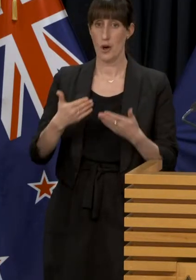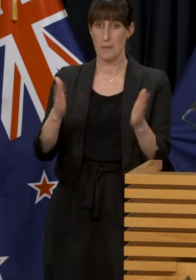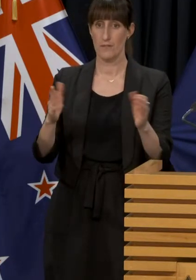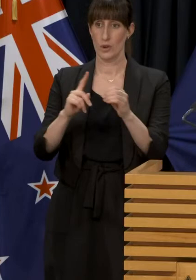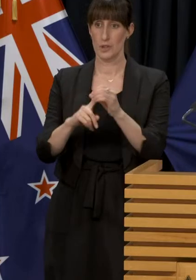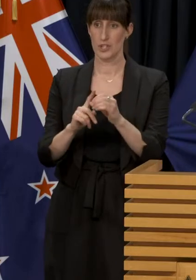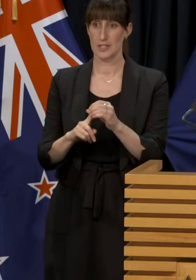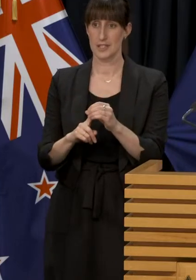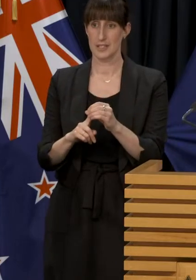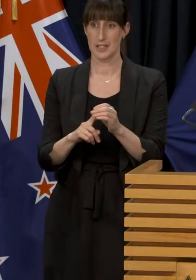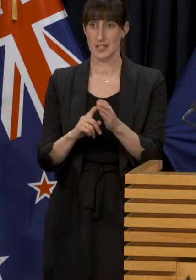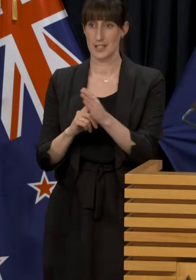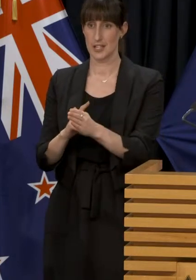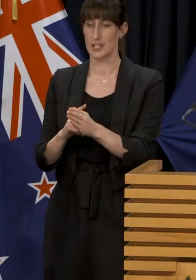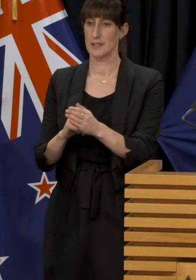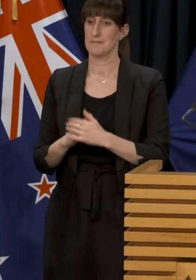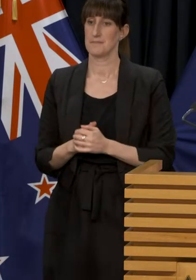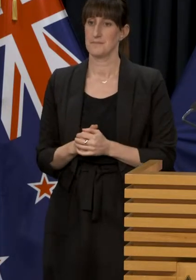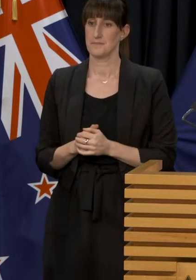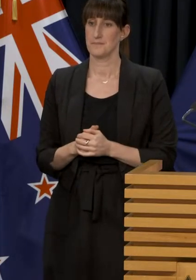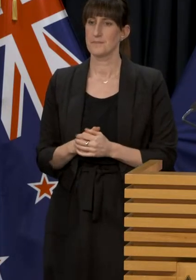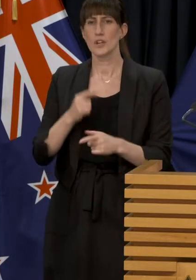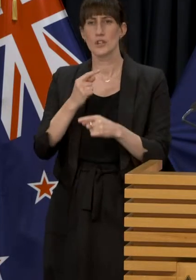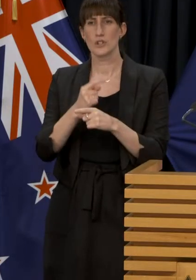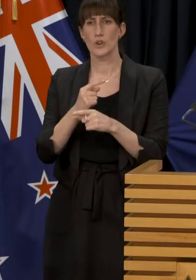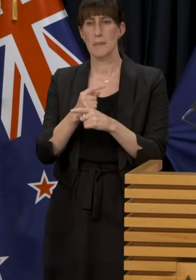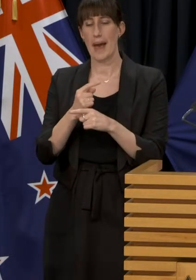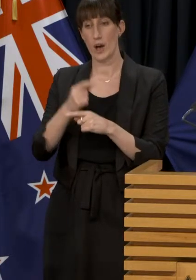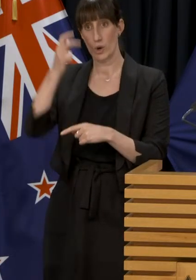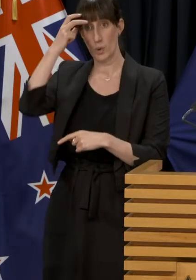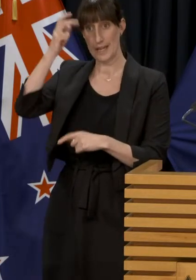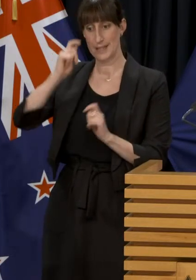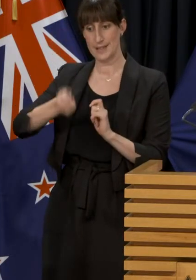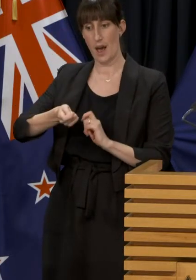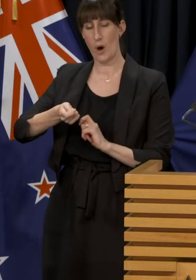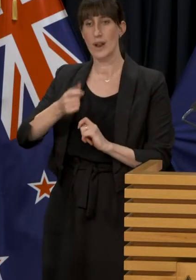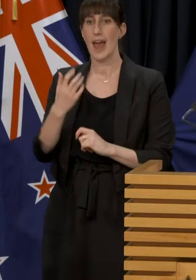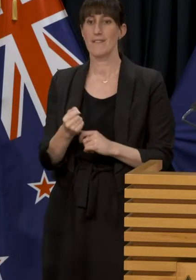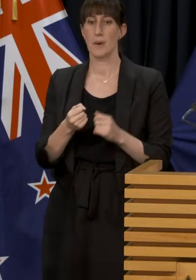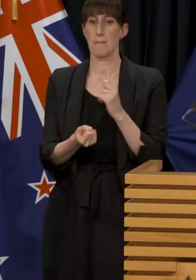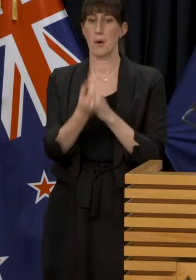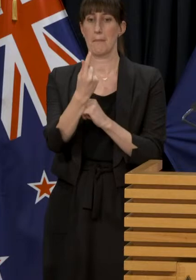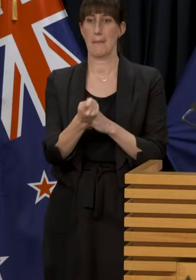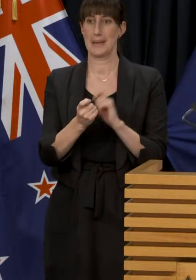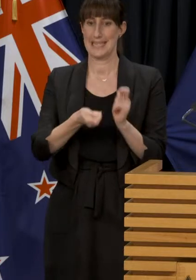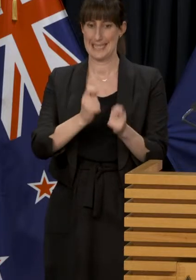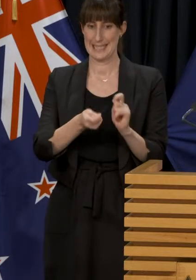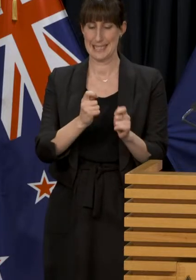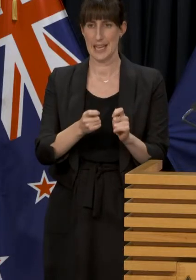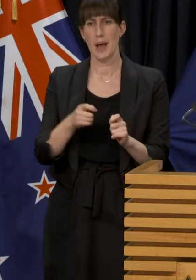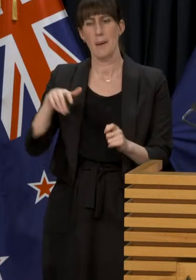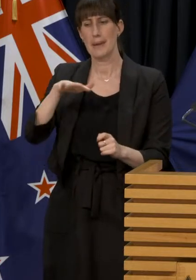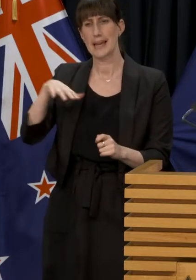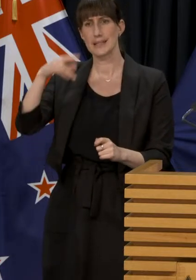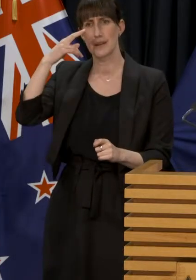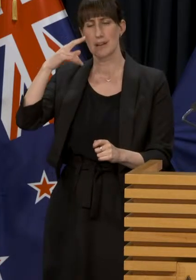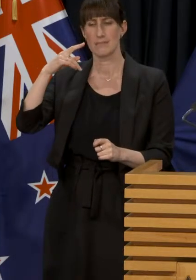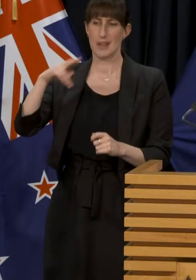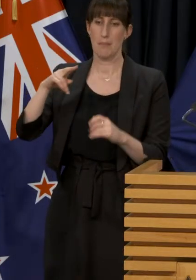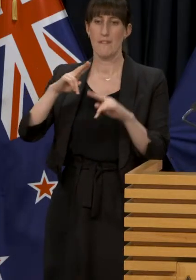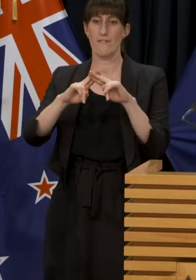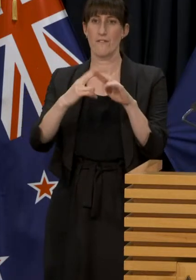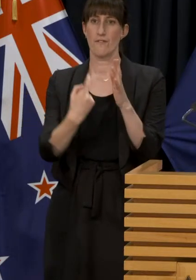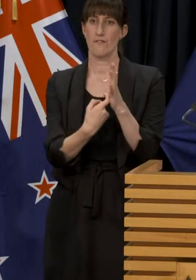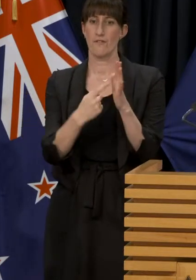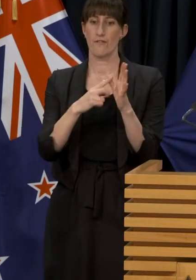questions. Minister, Yes. you talked about Queenstown and those pop-ups. Frankton has been swamped with people this morning. Were you surprised